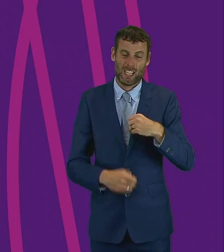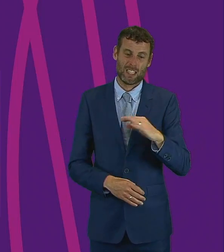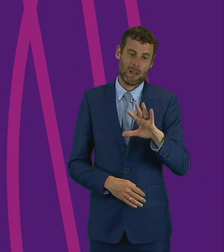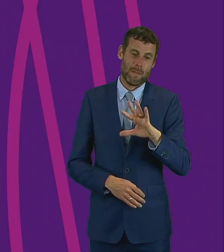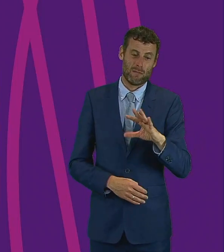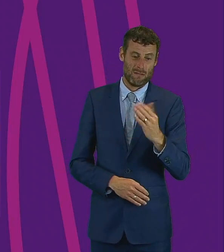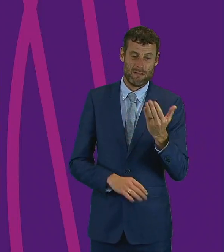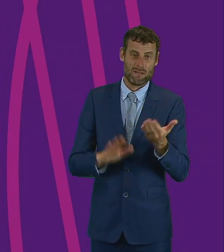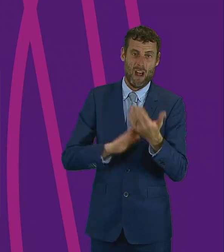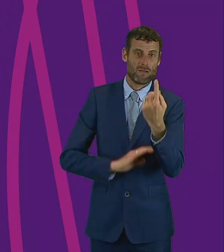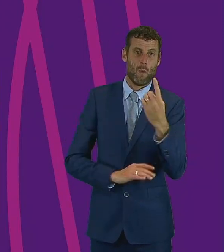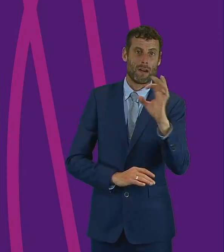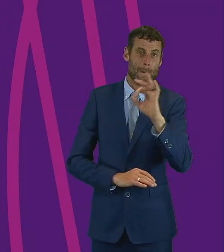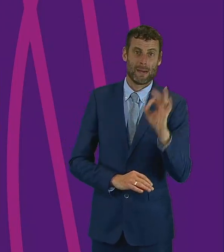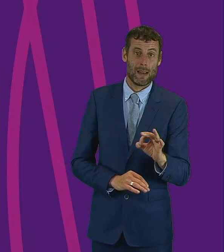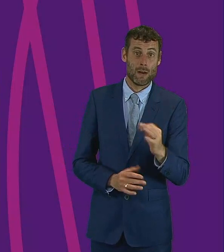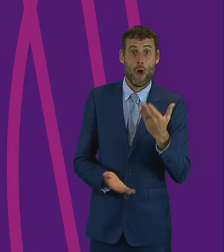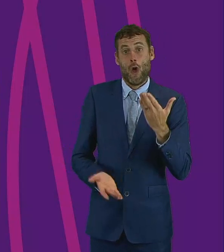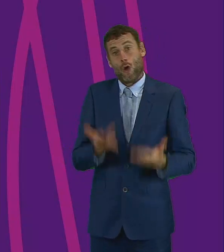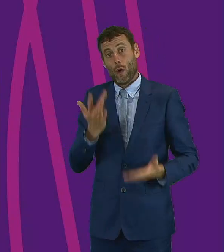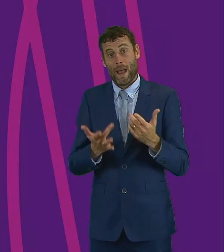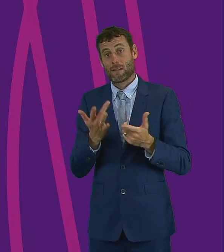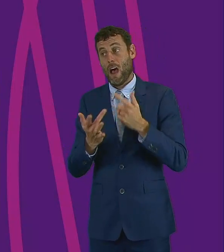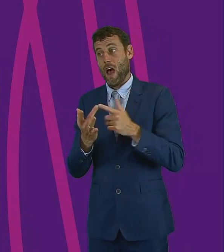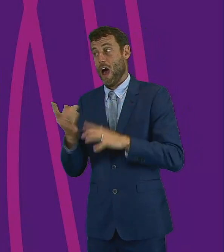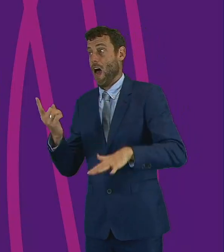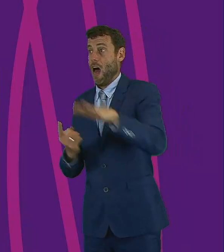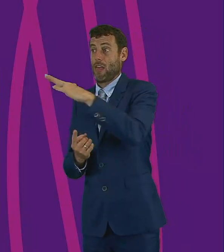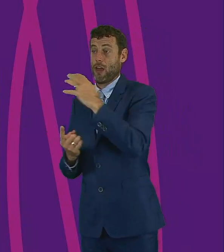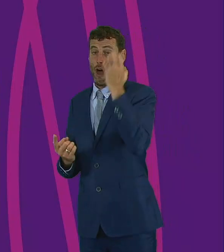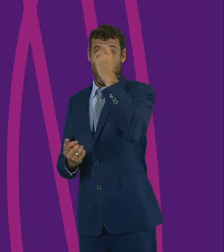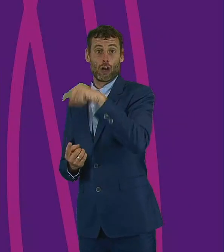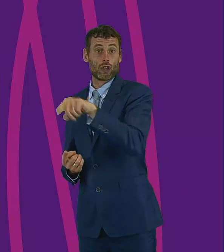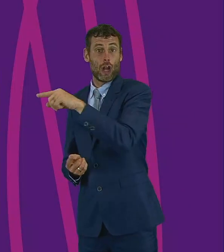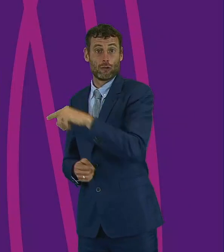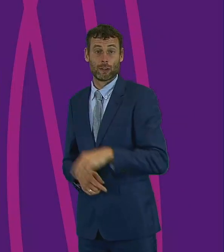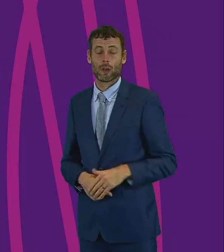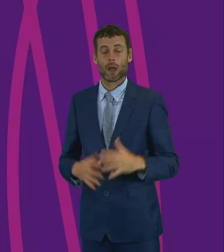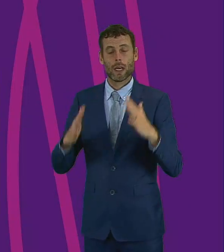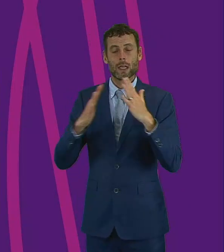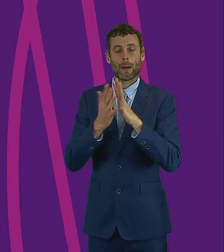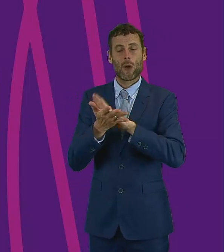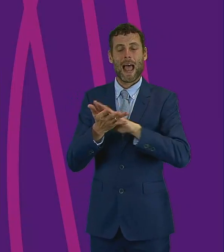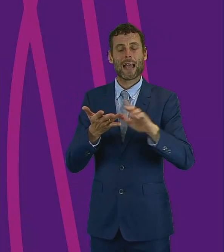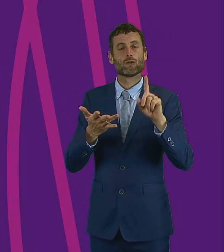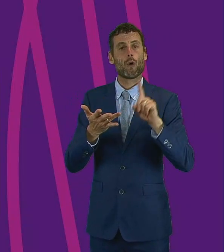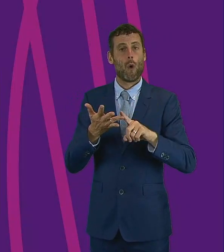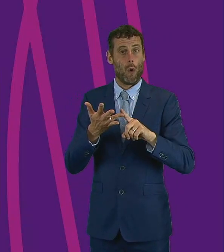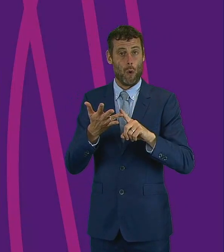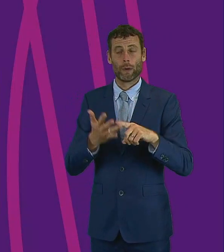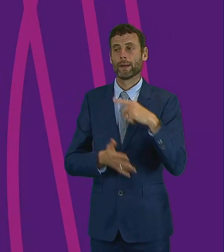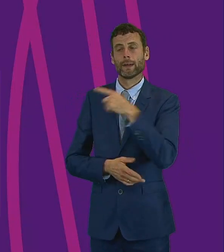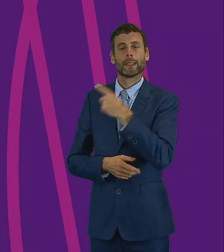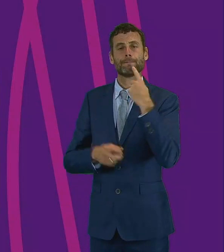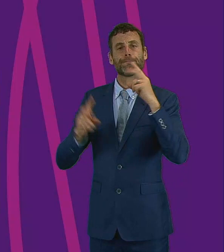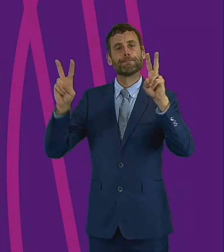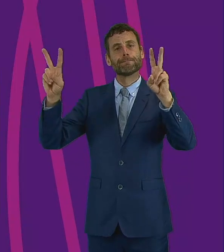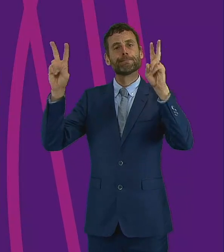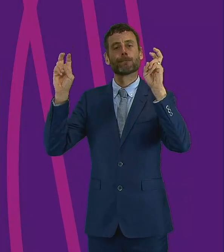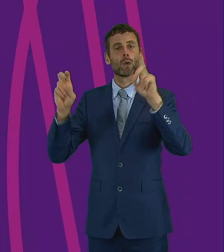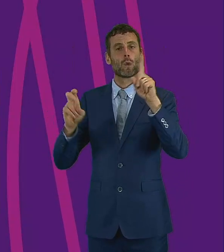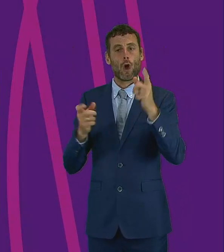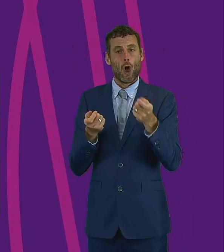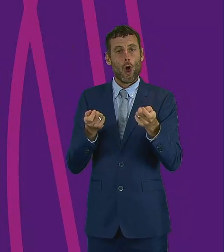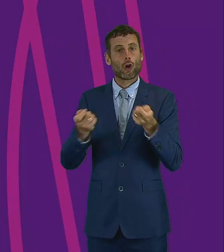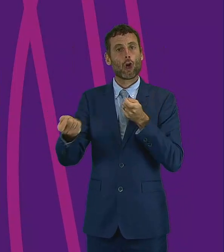in many other countries right now, well below the 5% threshold that the WHO says is the sign of an outbreak being under control. But